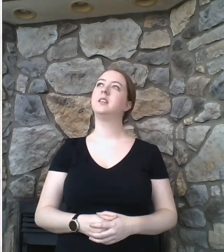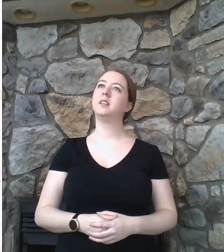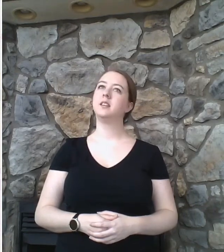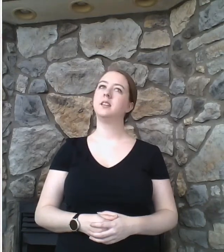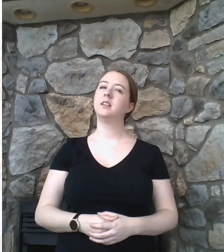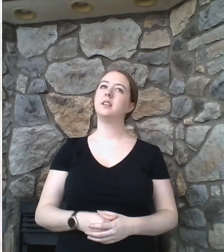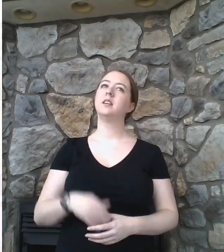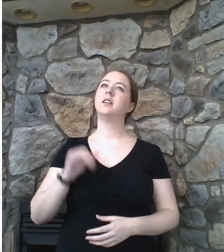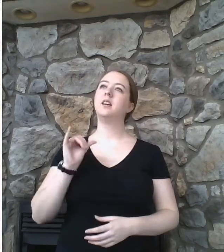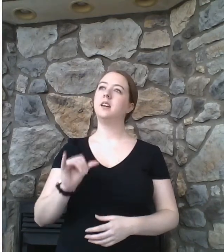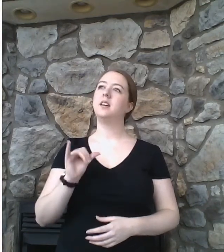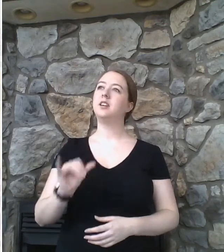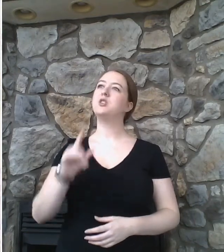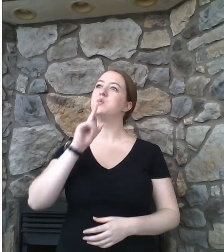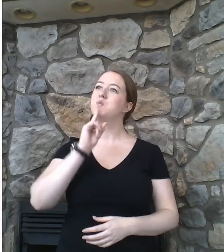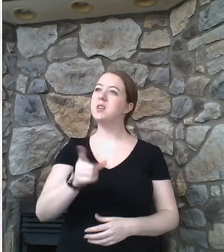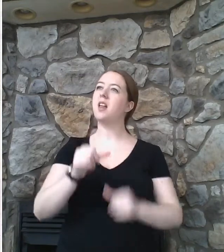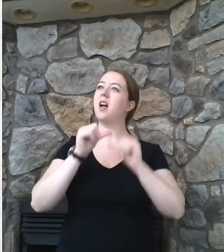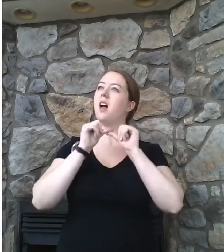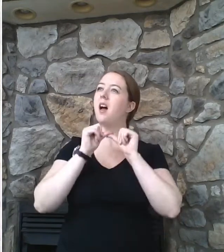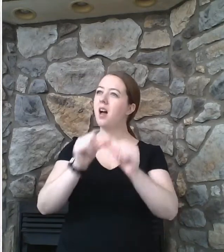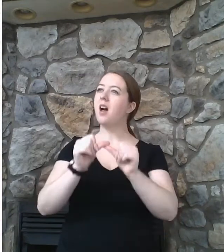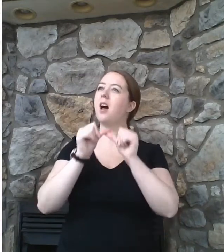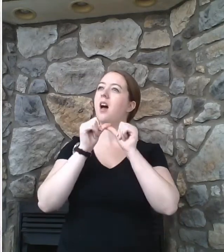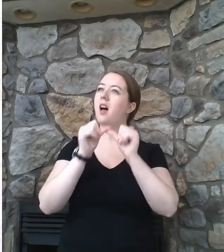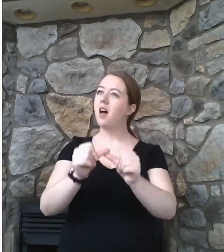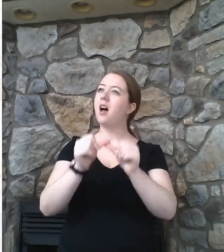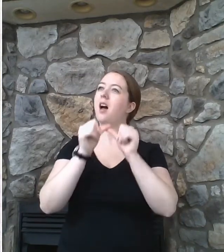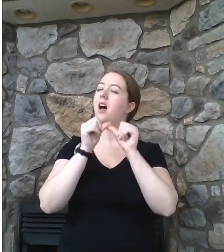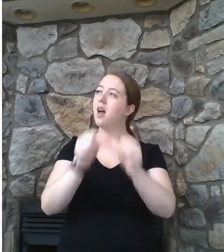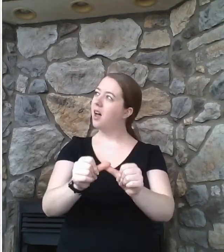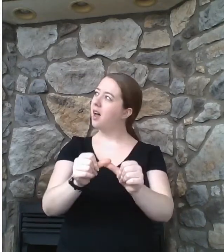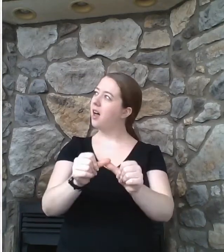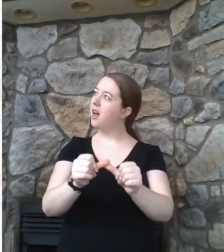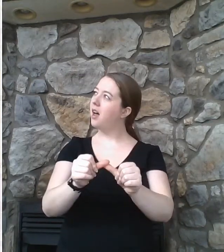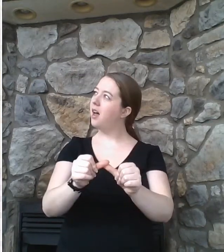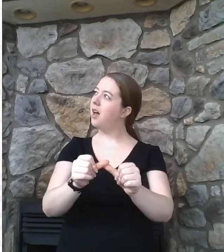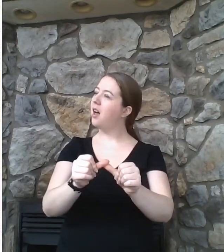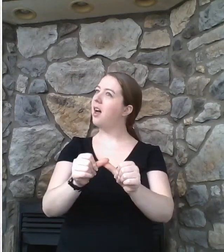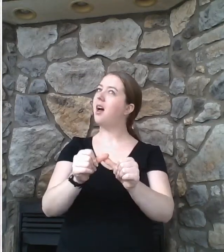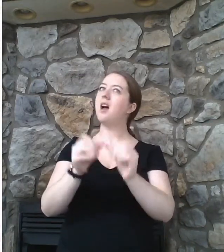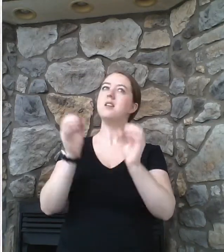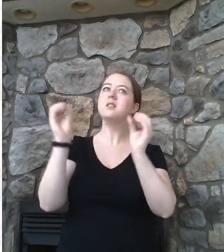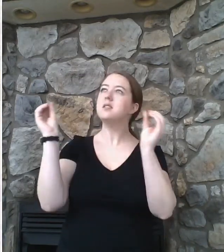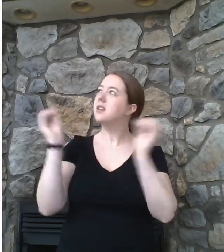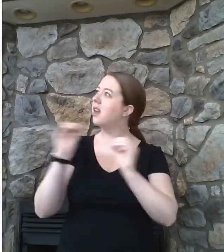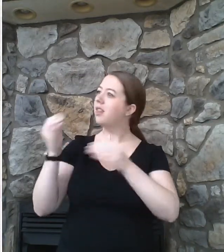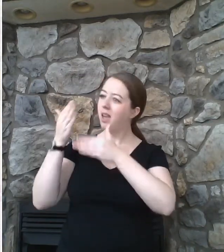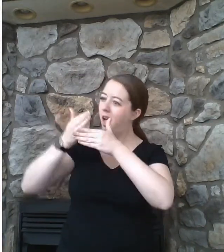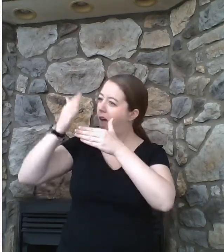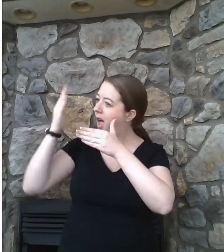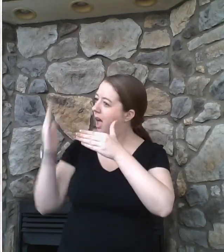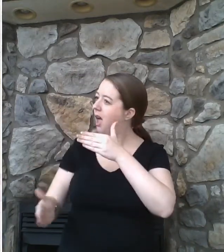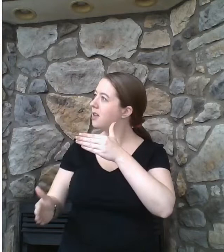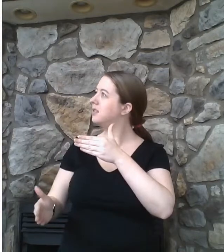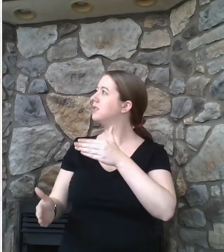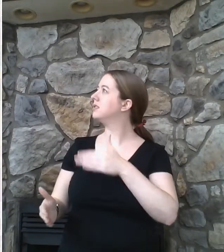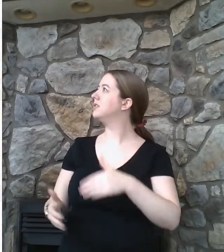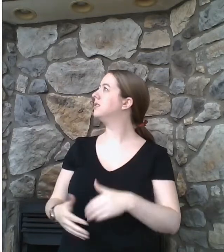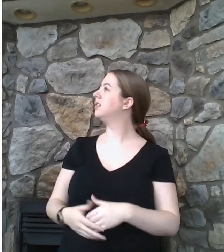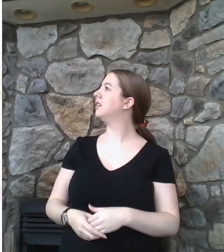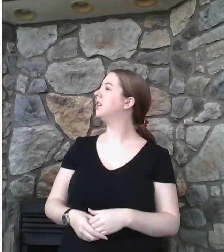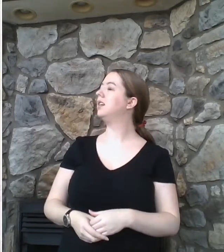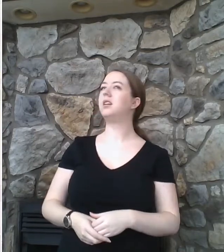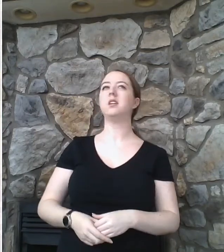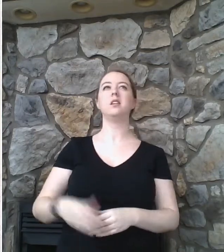Ah, it really does go on, he said. Nothing ends.